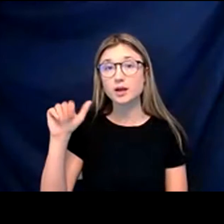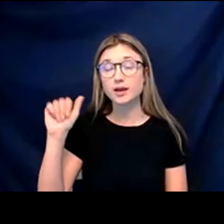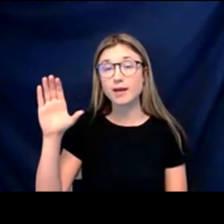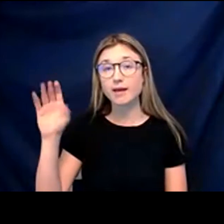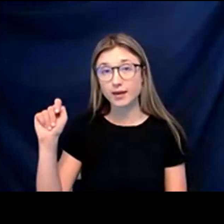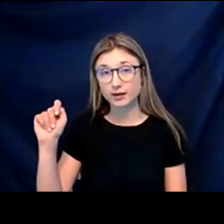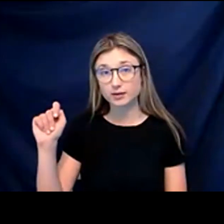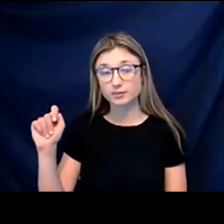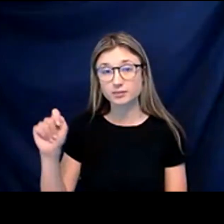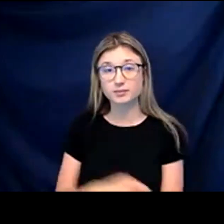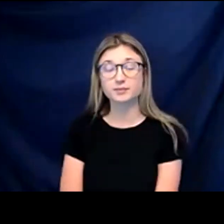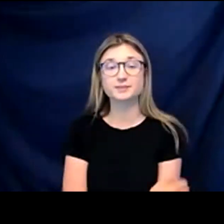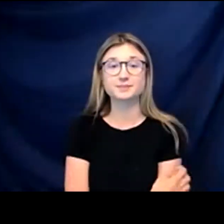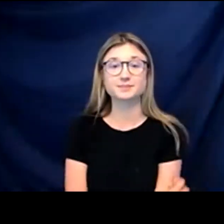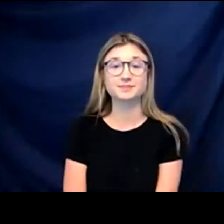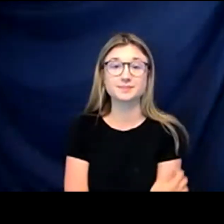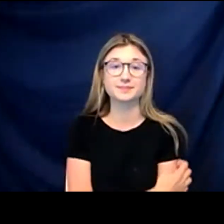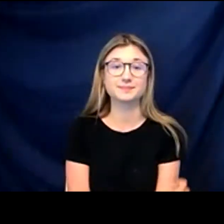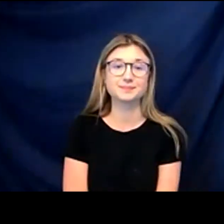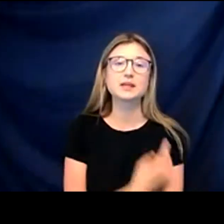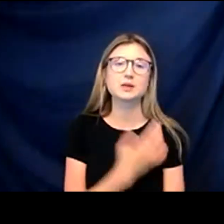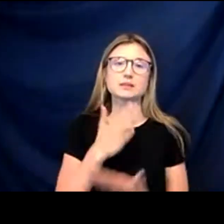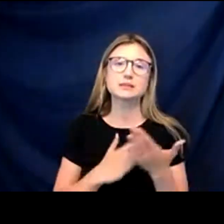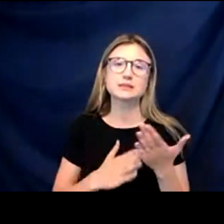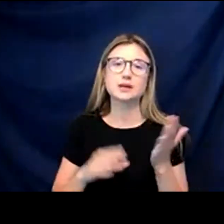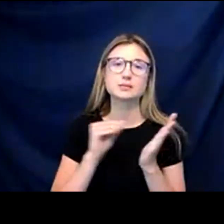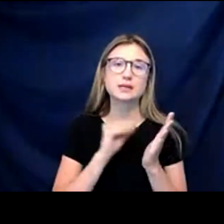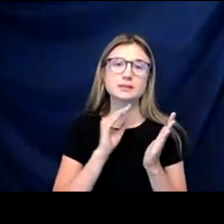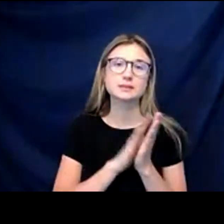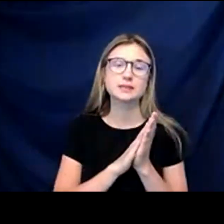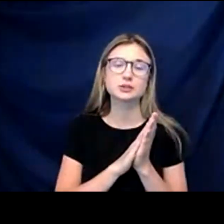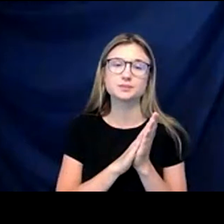and there was some documentation on